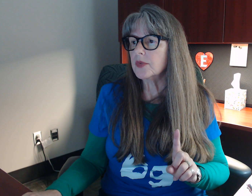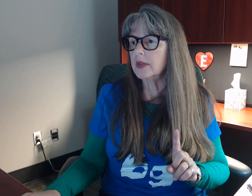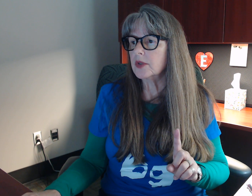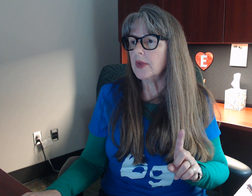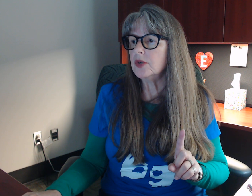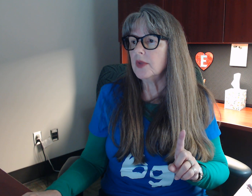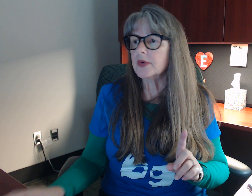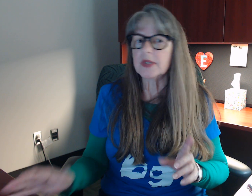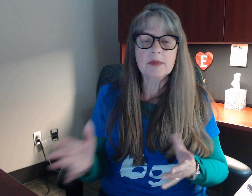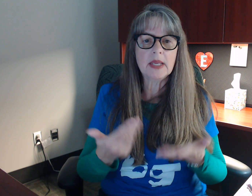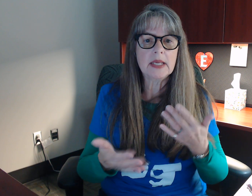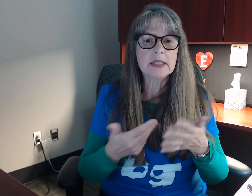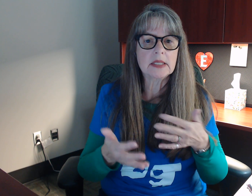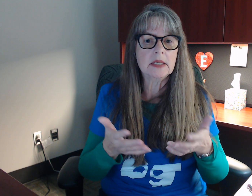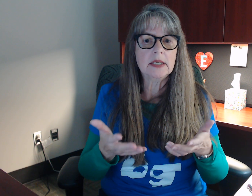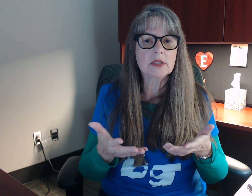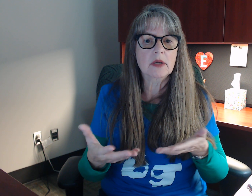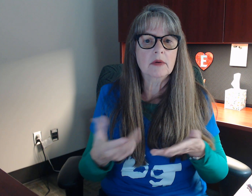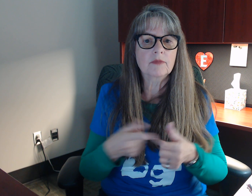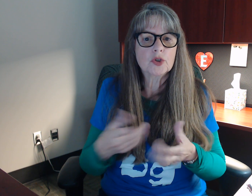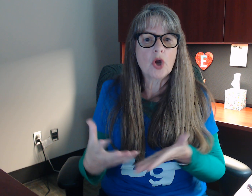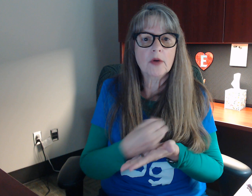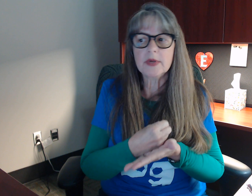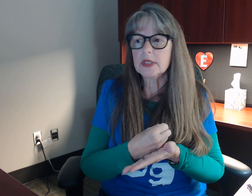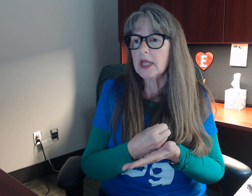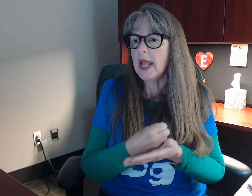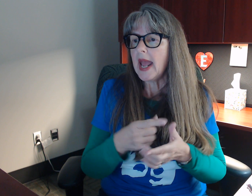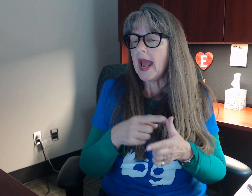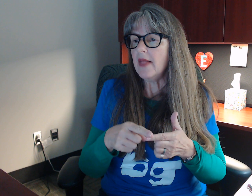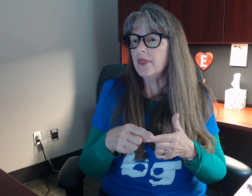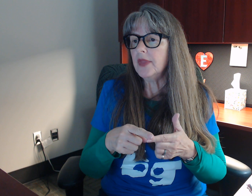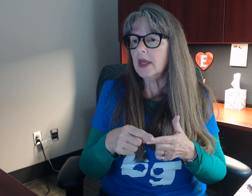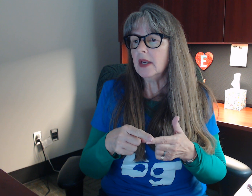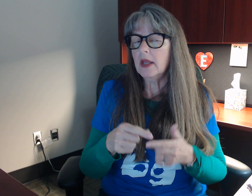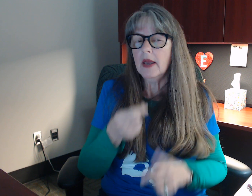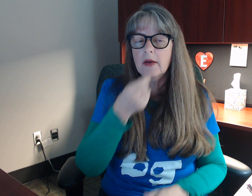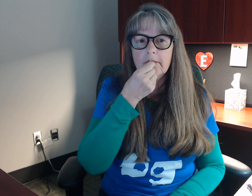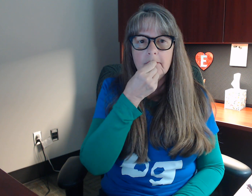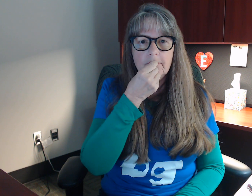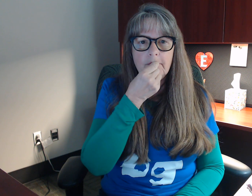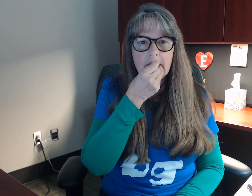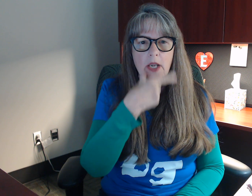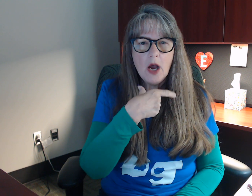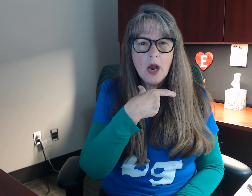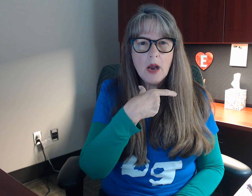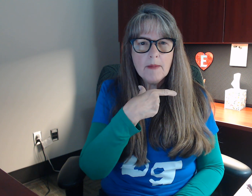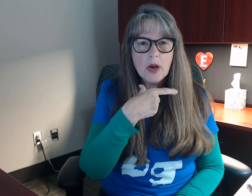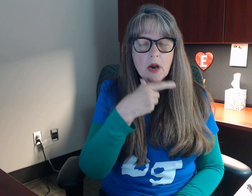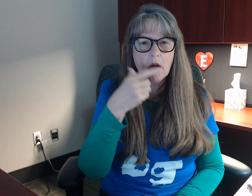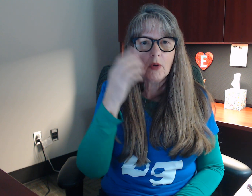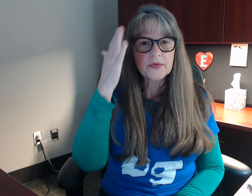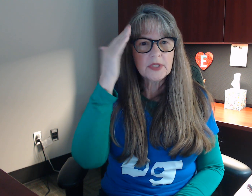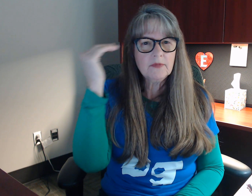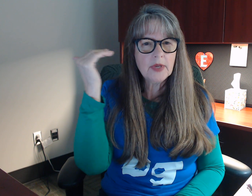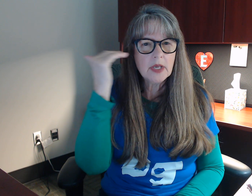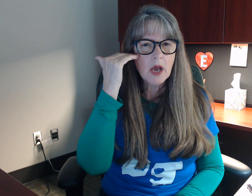so they do that the same thing. It's a first harvest, and then Vietnam, or I've seen